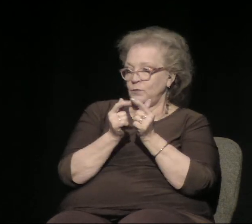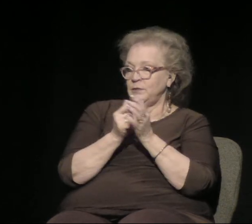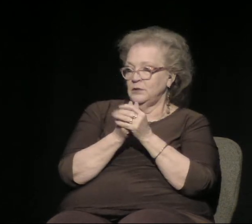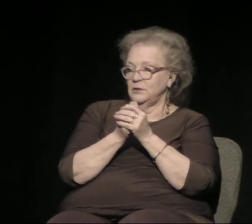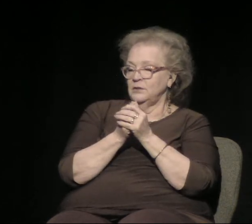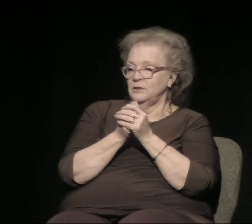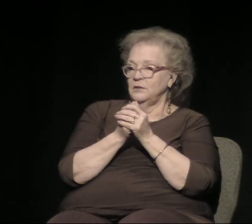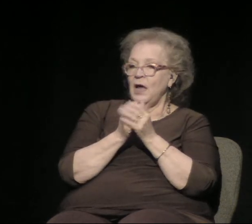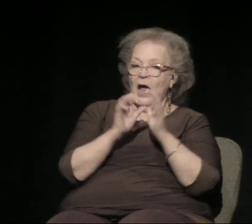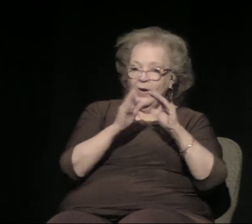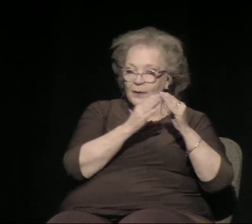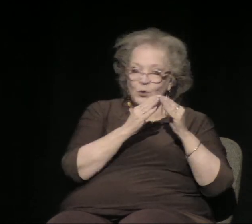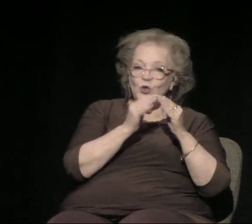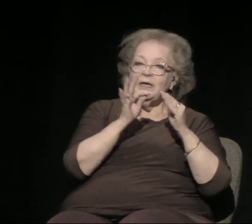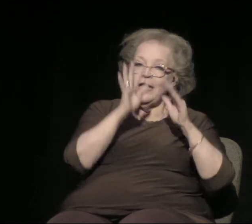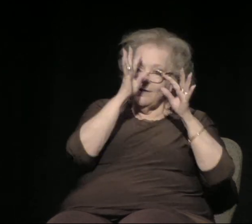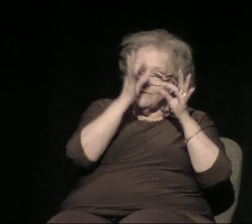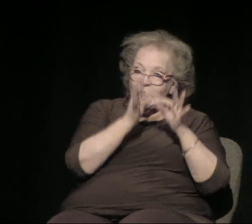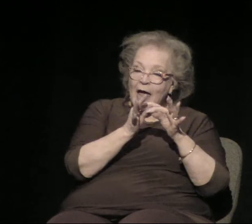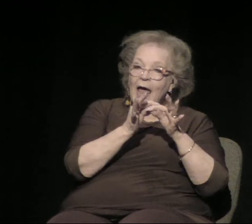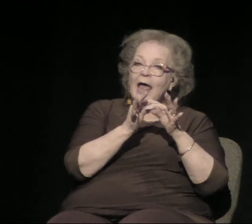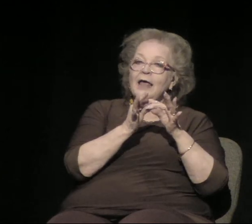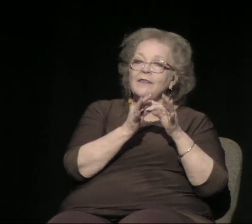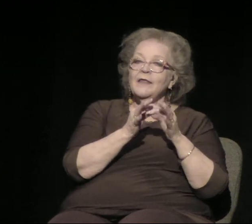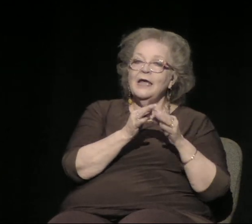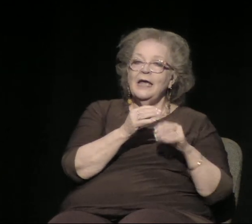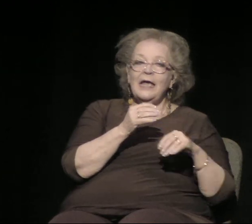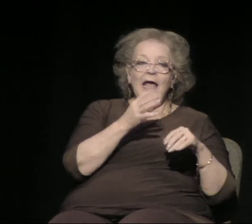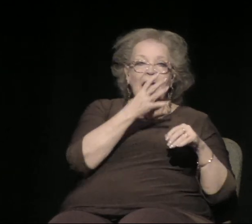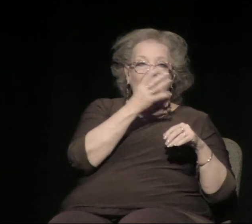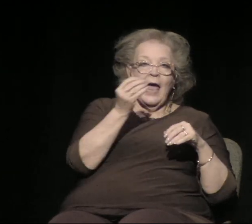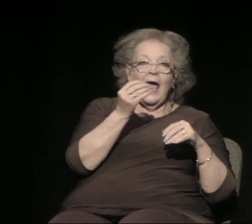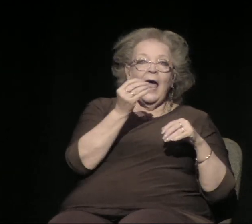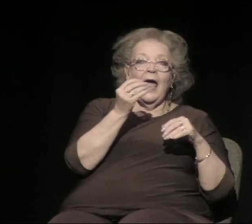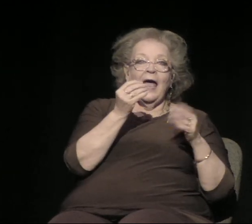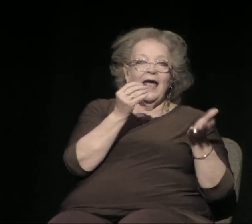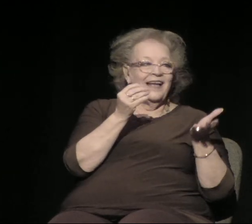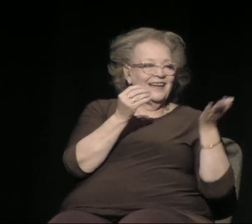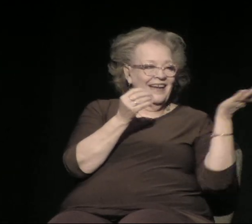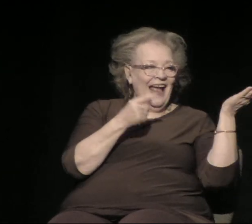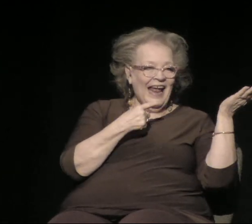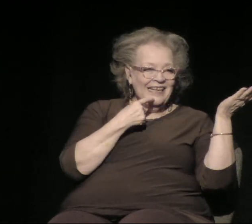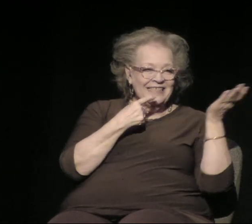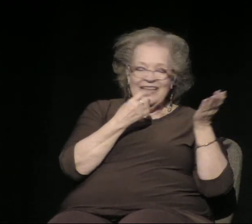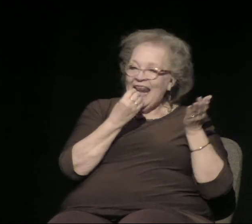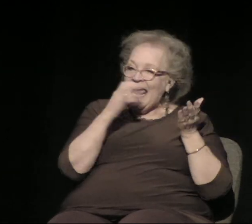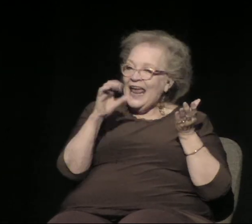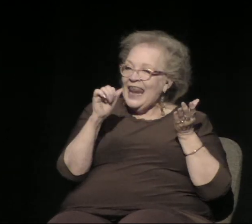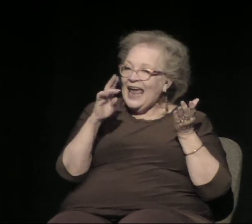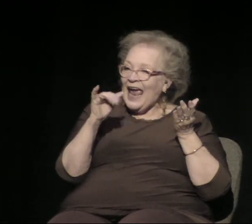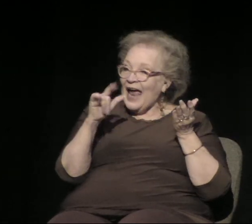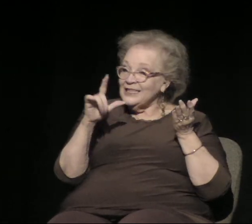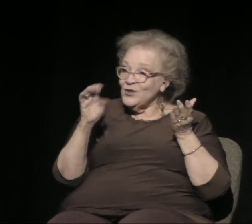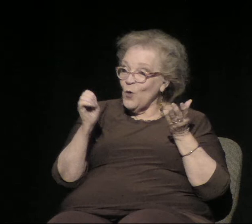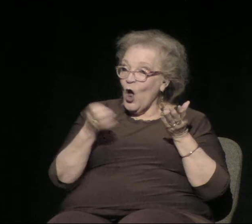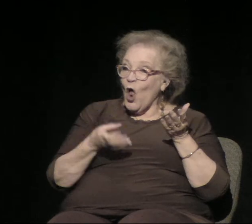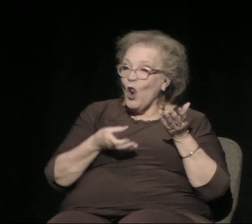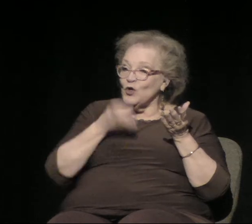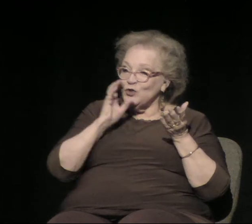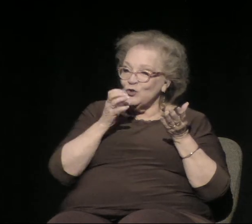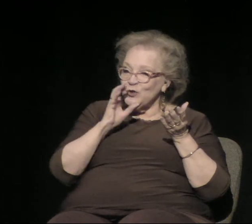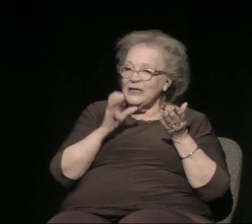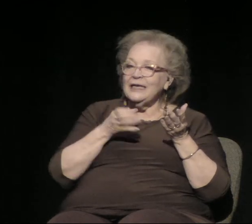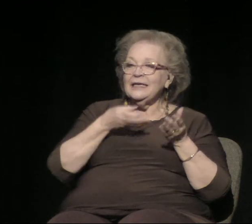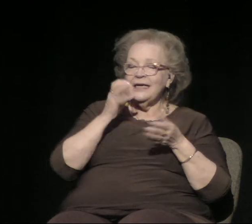community of faith to sit down and study God's word and eat a casserole that's mainly based on Velveeta cheese and then wash it all down